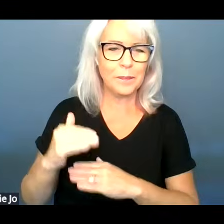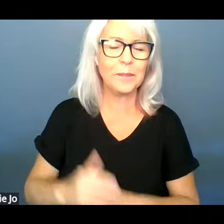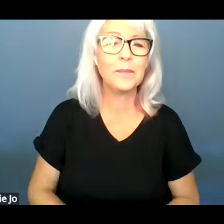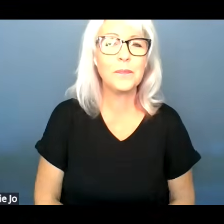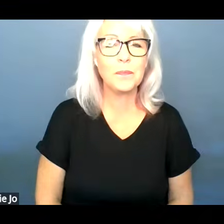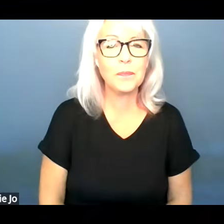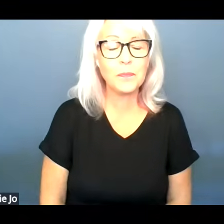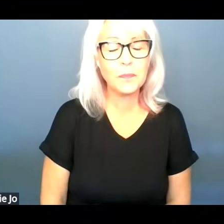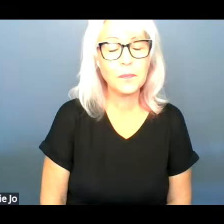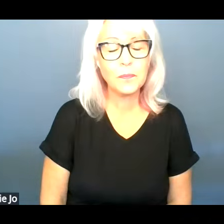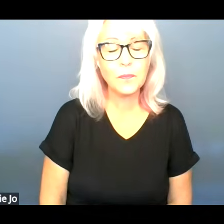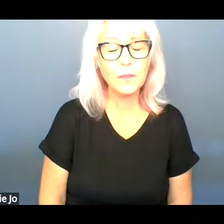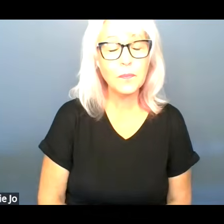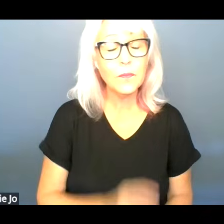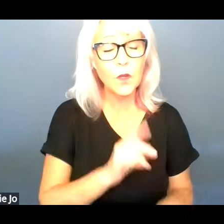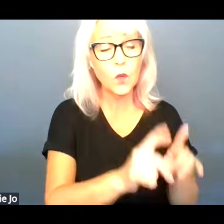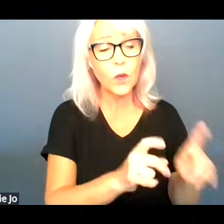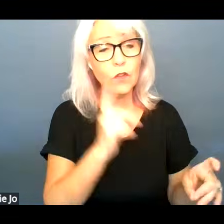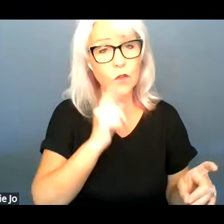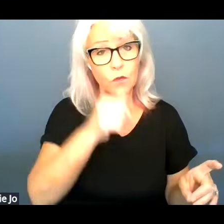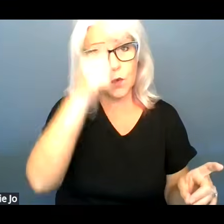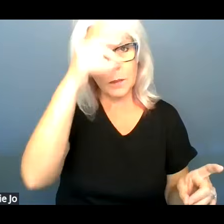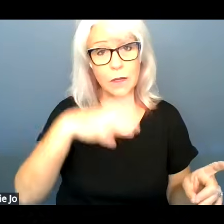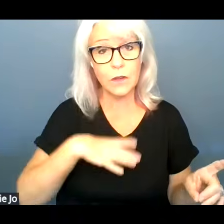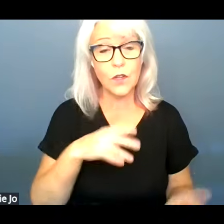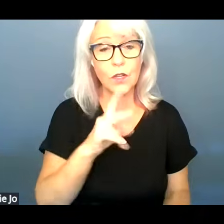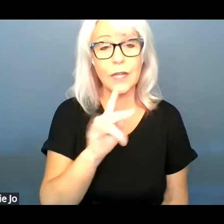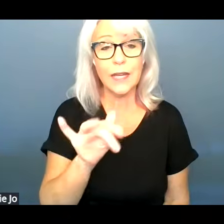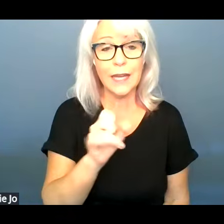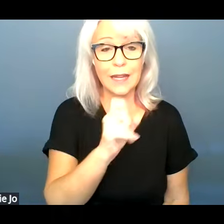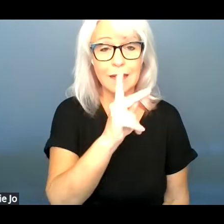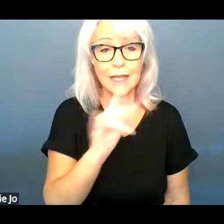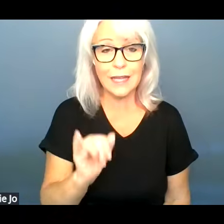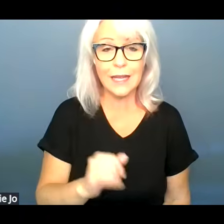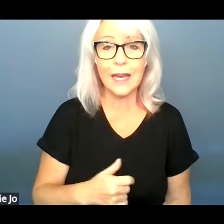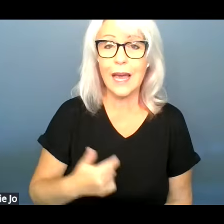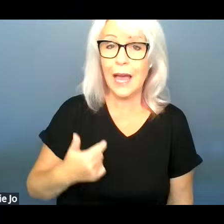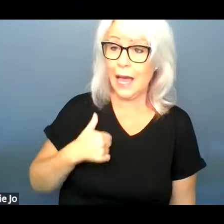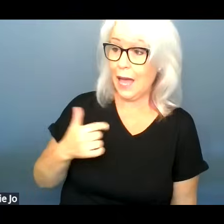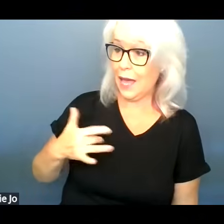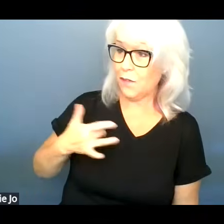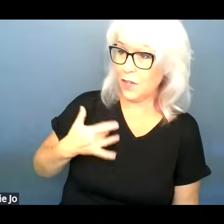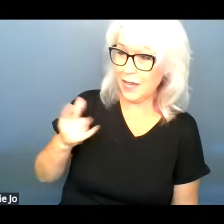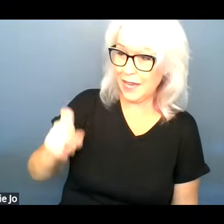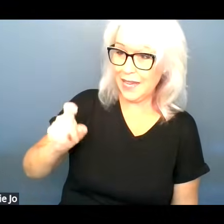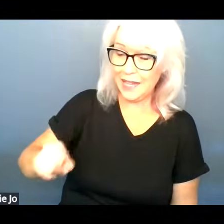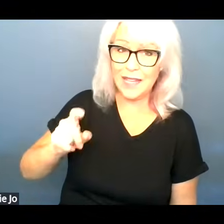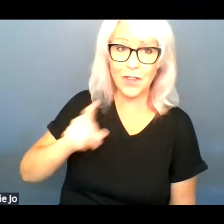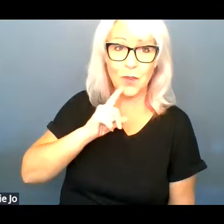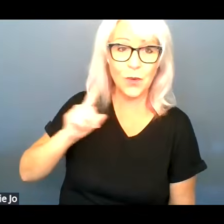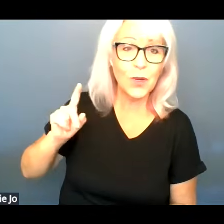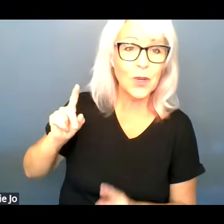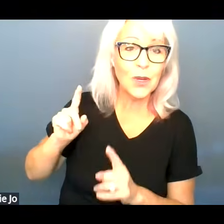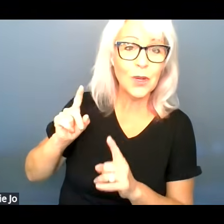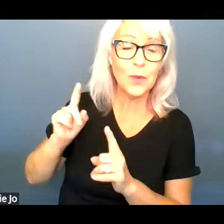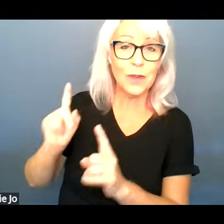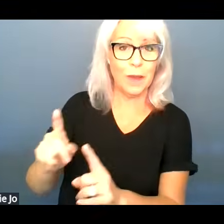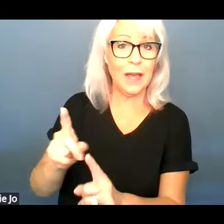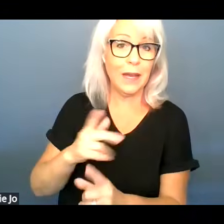Questions for Mr. Kiewski? Well, I feel like I have to respond to you since you brought up my quote, which I appreciate.